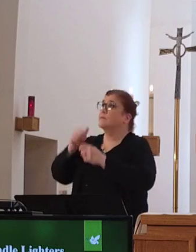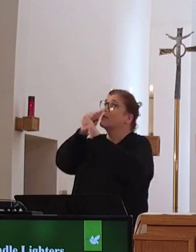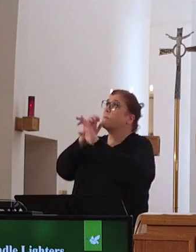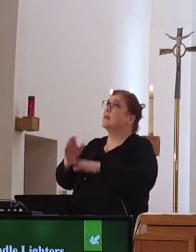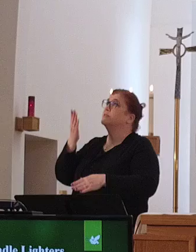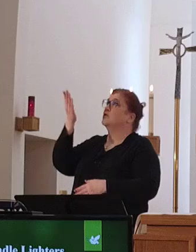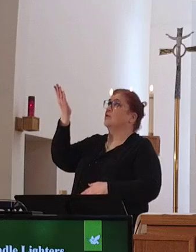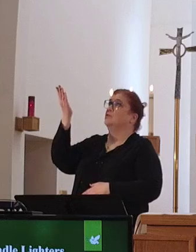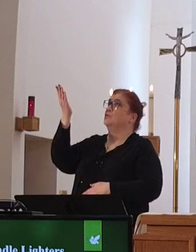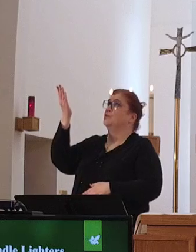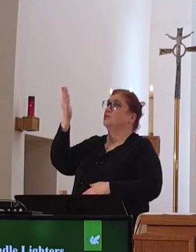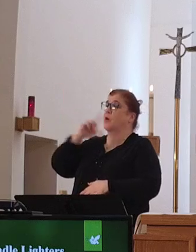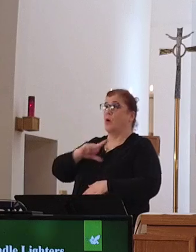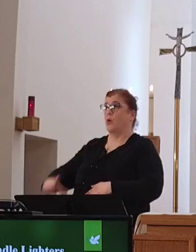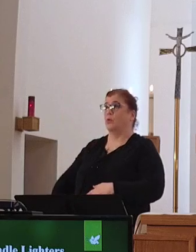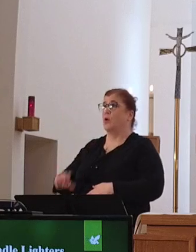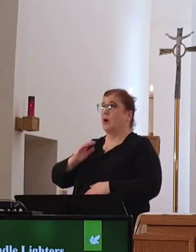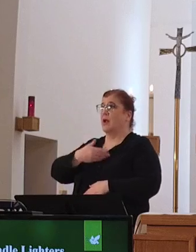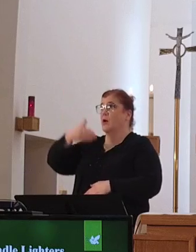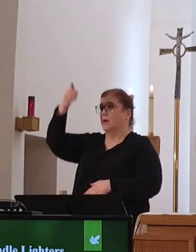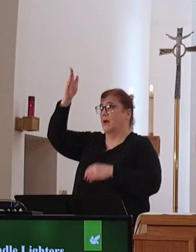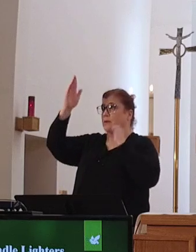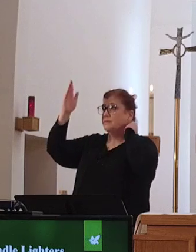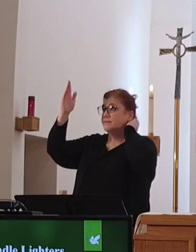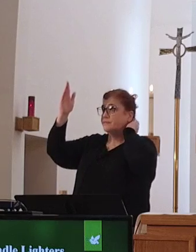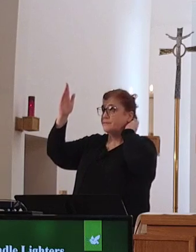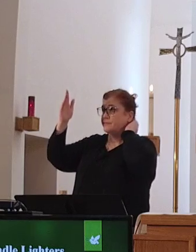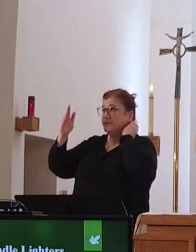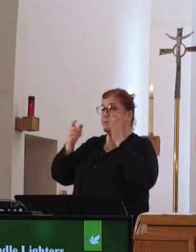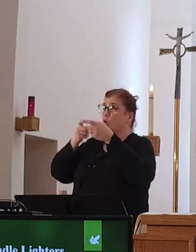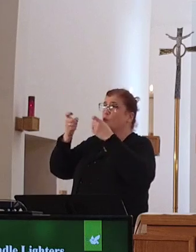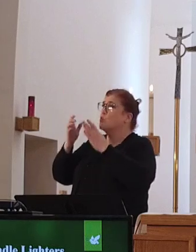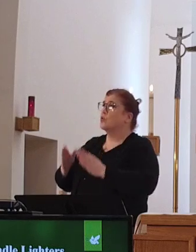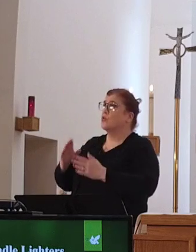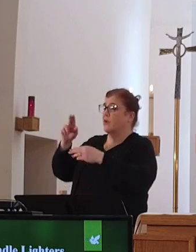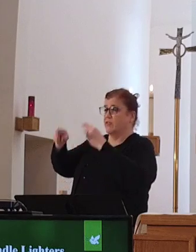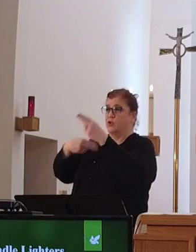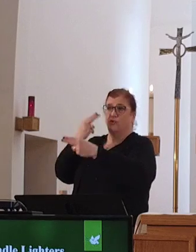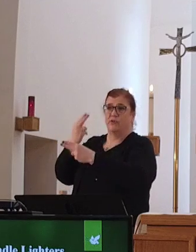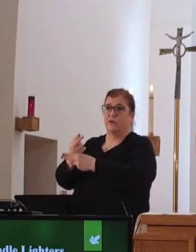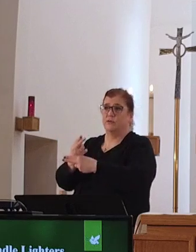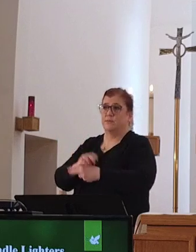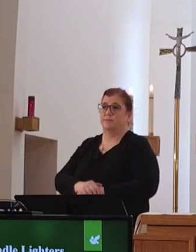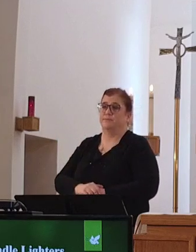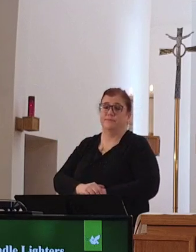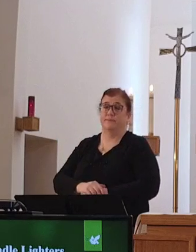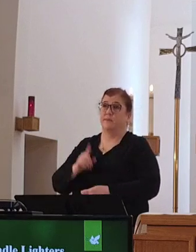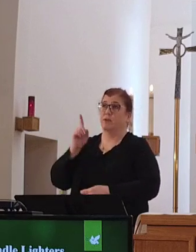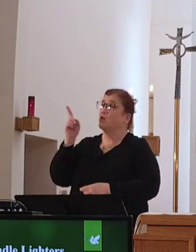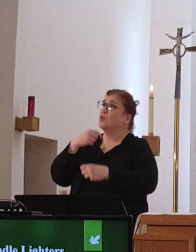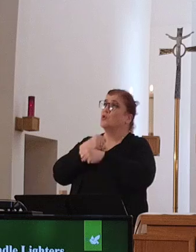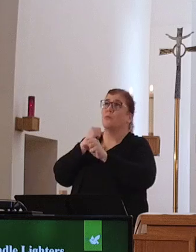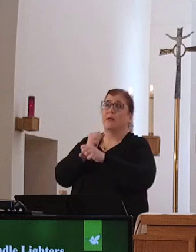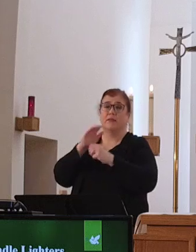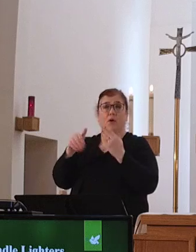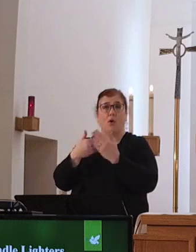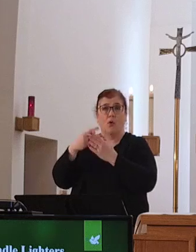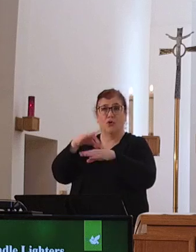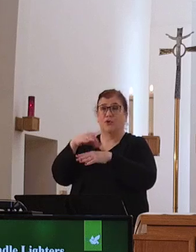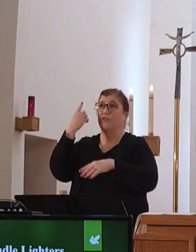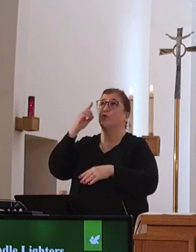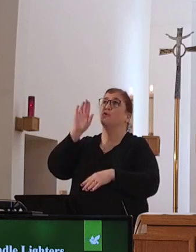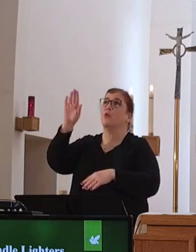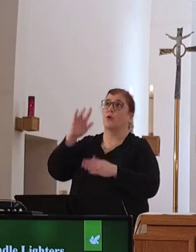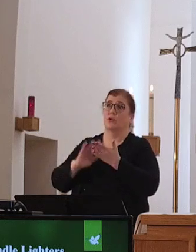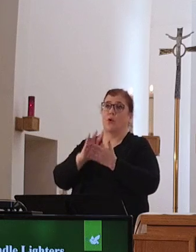Blessed are you, O Lord our God, ruler of the universe. You made the whole earth for your